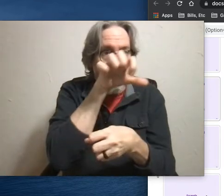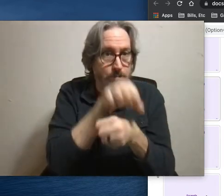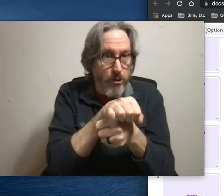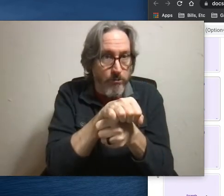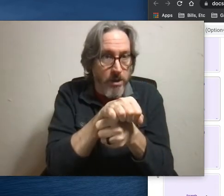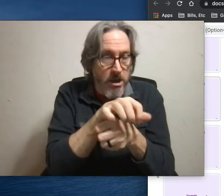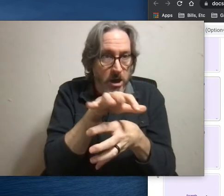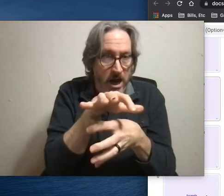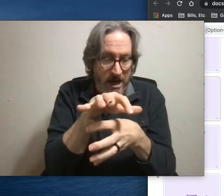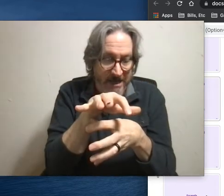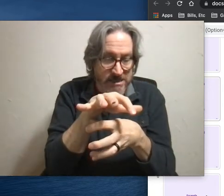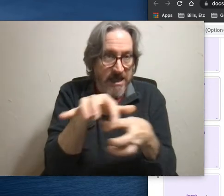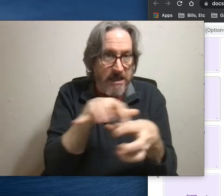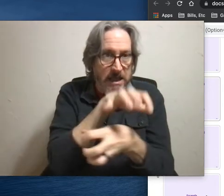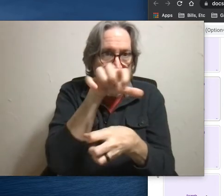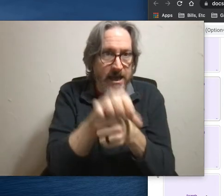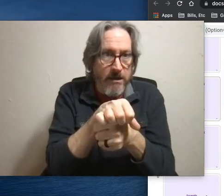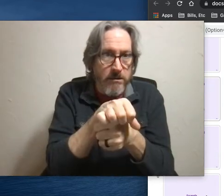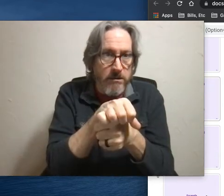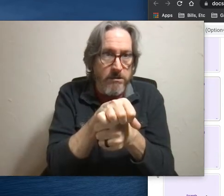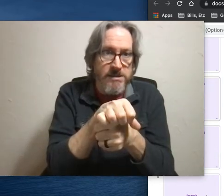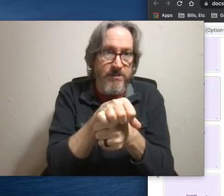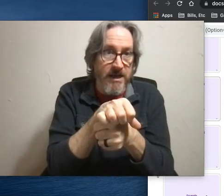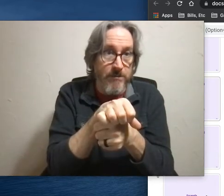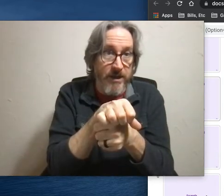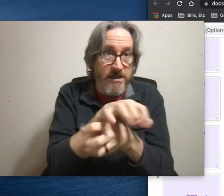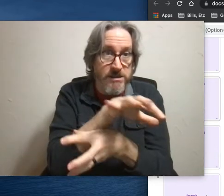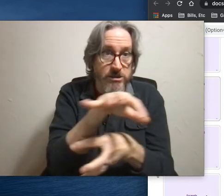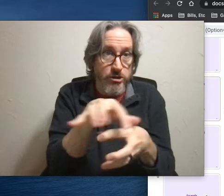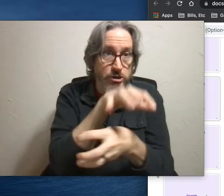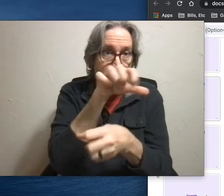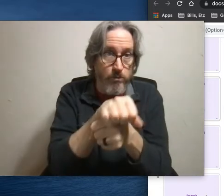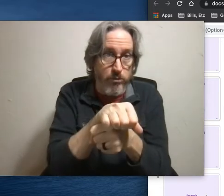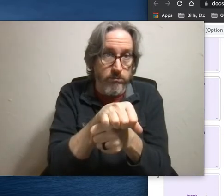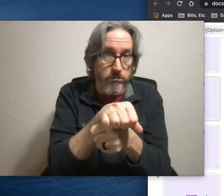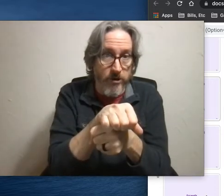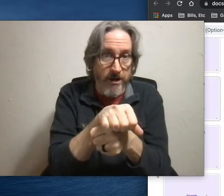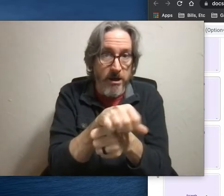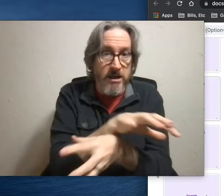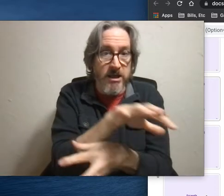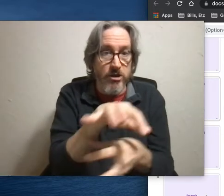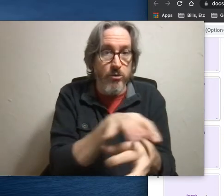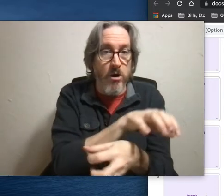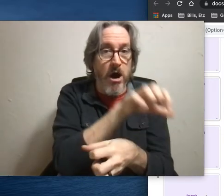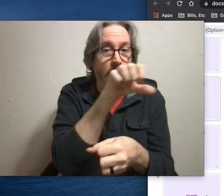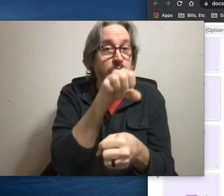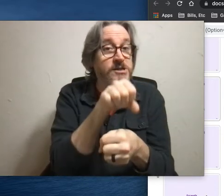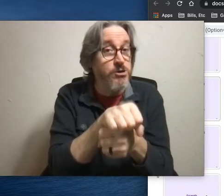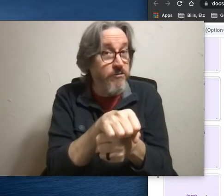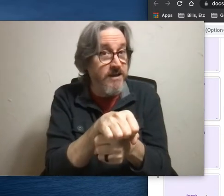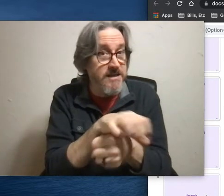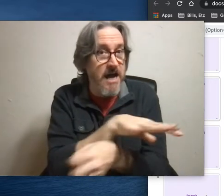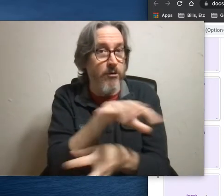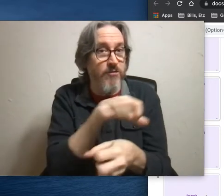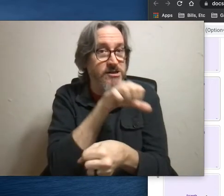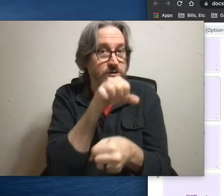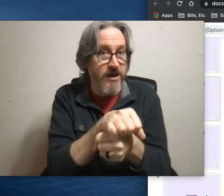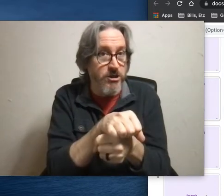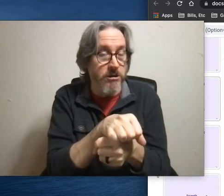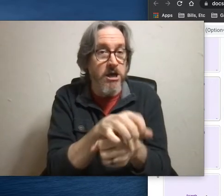Appointment, boom. It's like locking something in place, right? You are reserving the